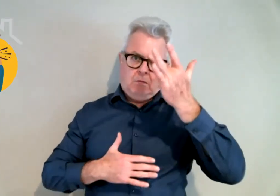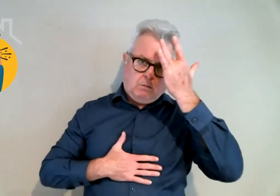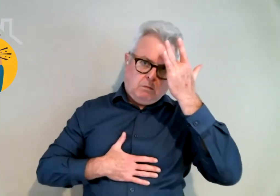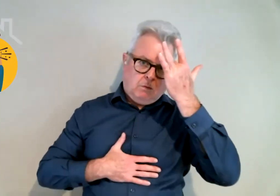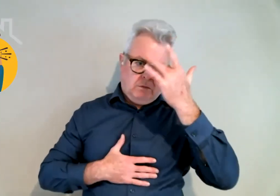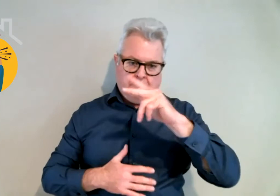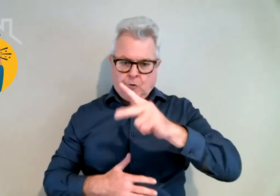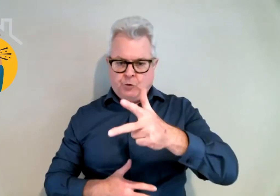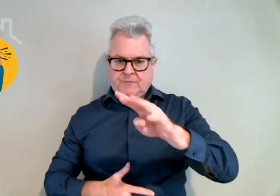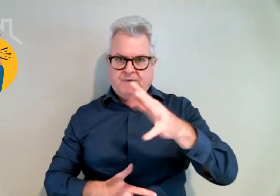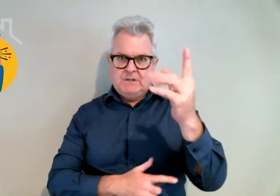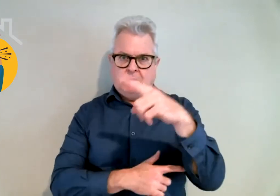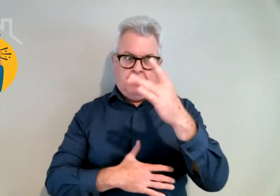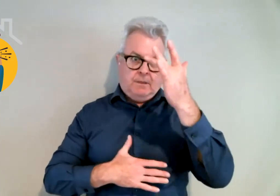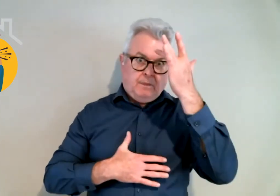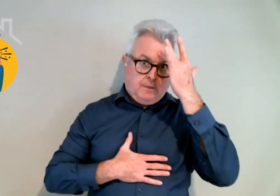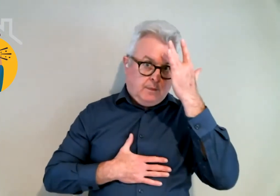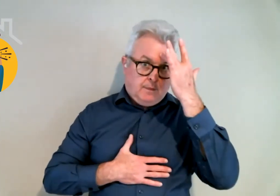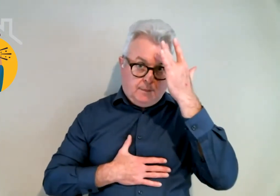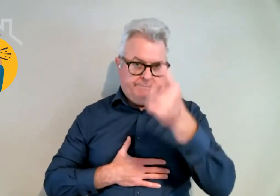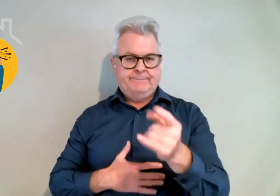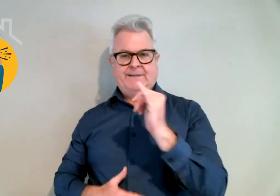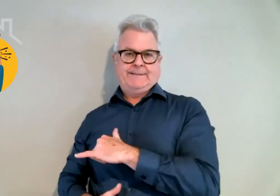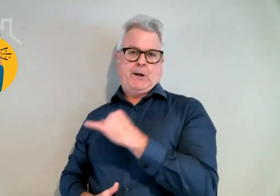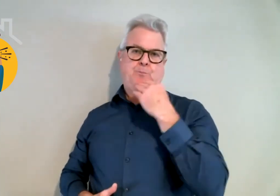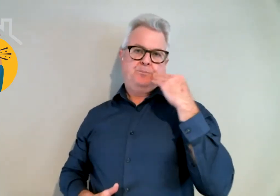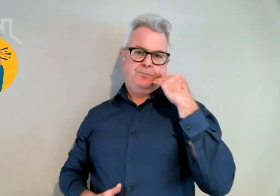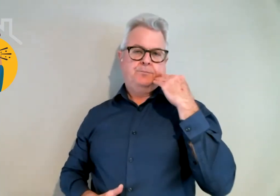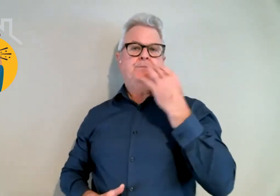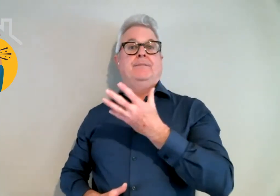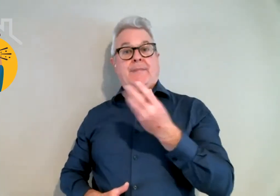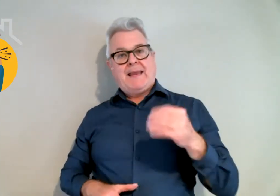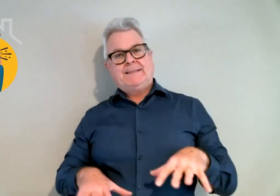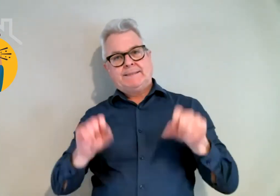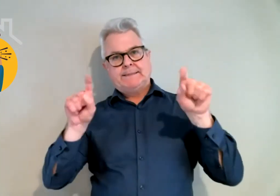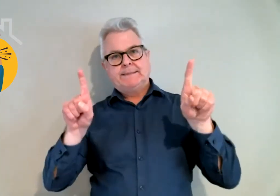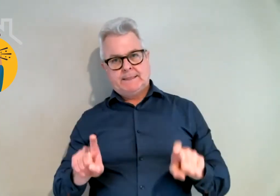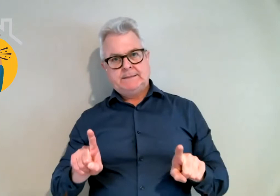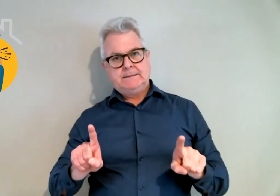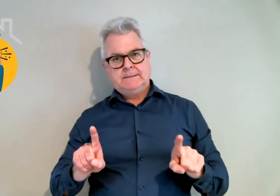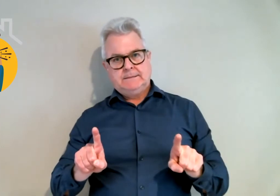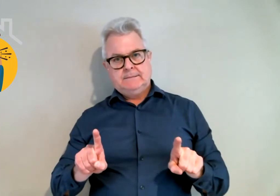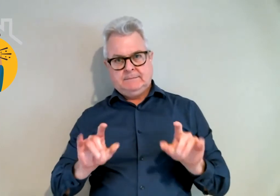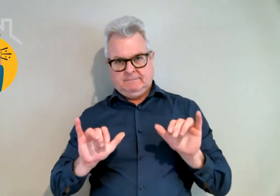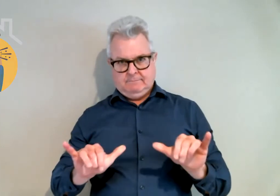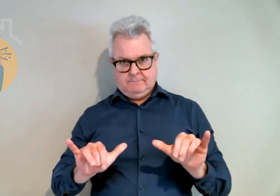negative. If you begin to experience any symptoms in the 3rd or 4th day, then you need to stay home and take the